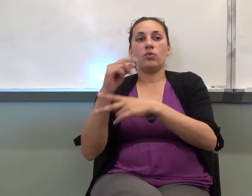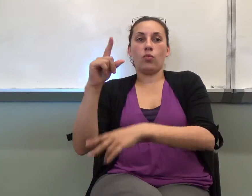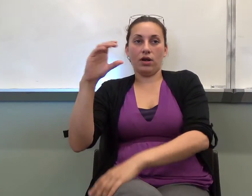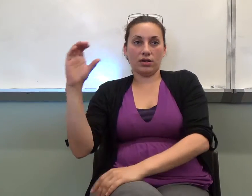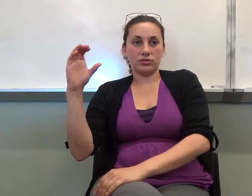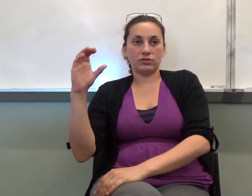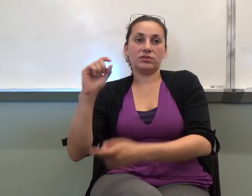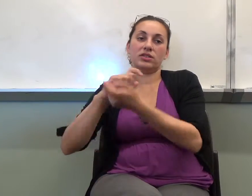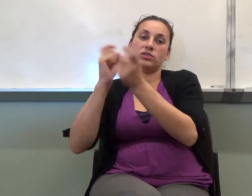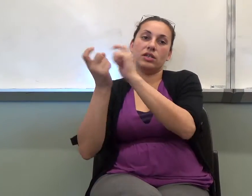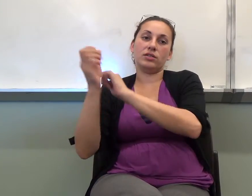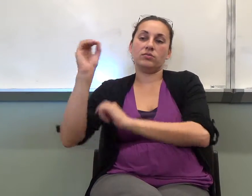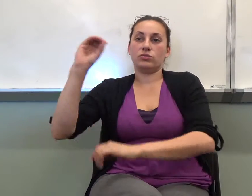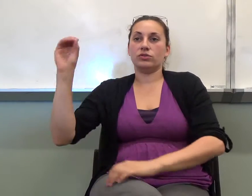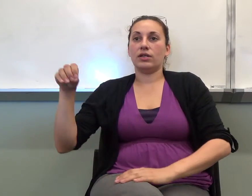0.2125, which gives you